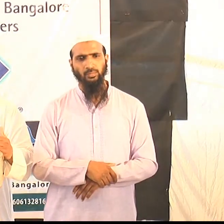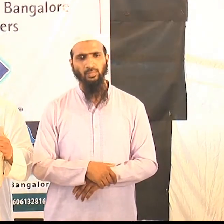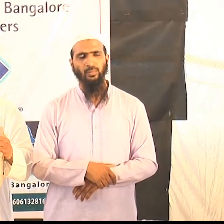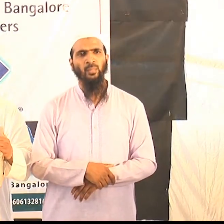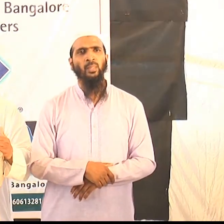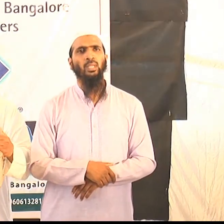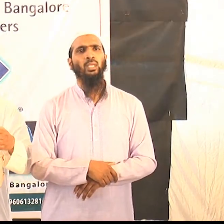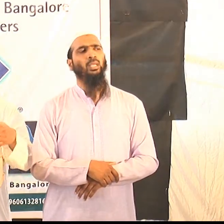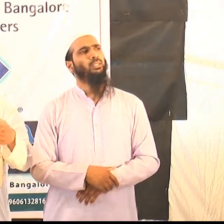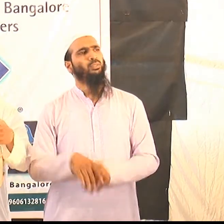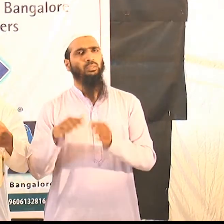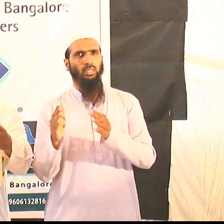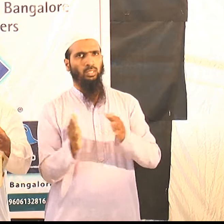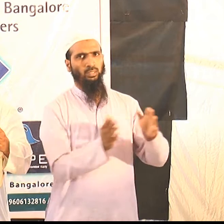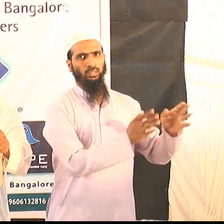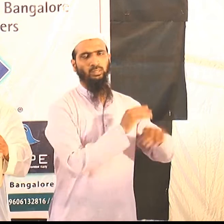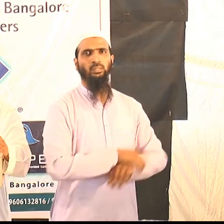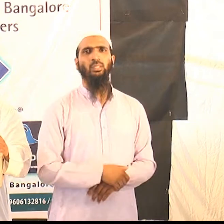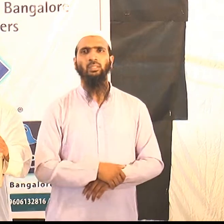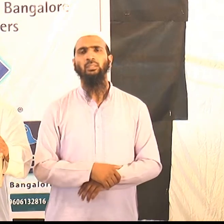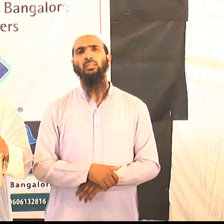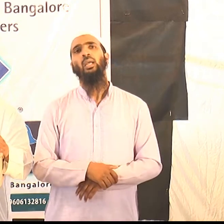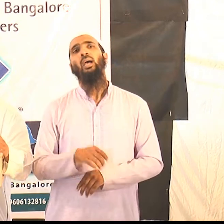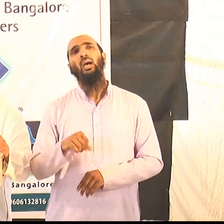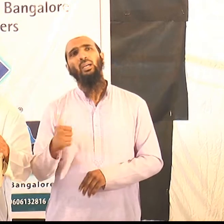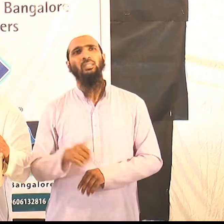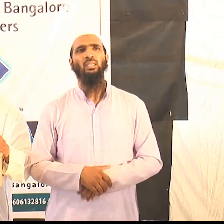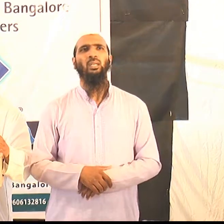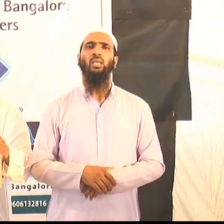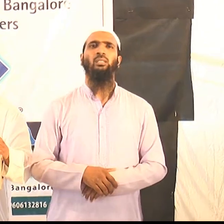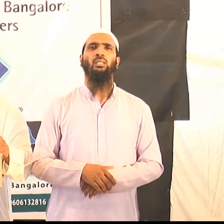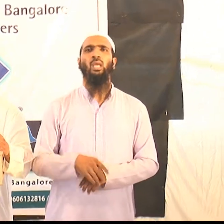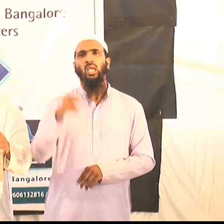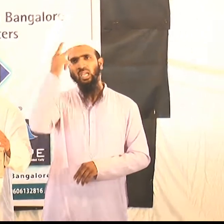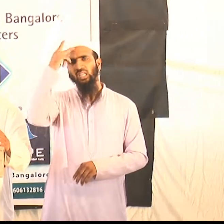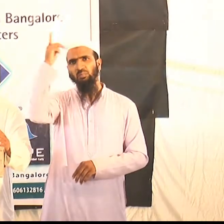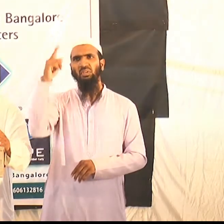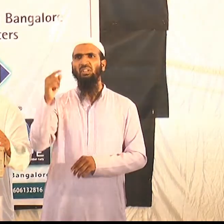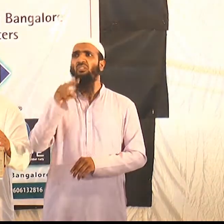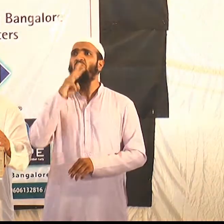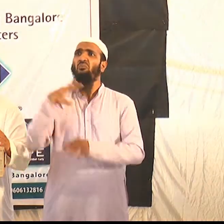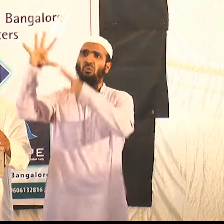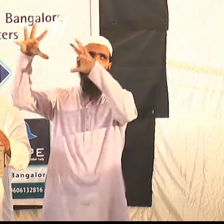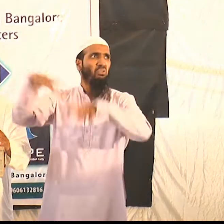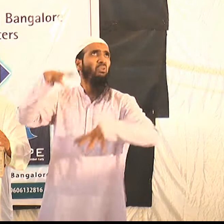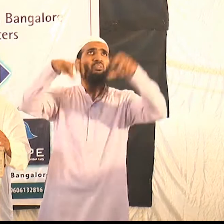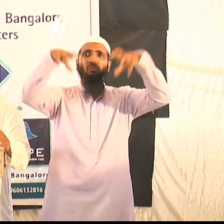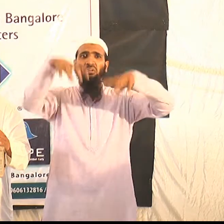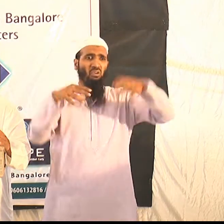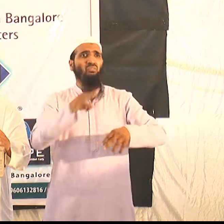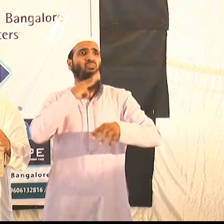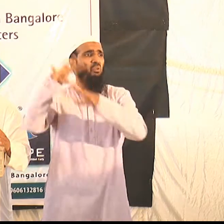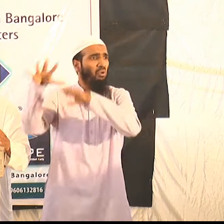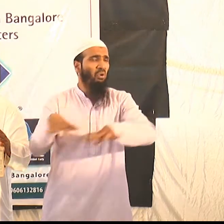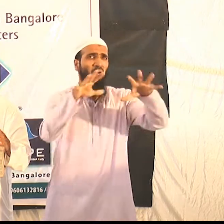relief in natural disasters and calamities, like the Kashmir floods, like the Bihar floods,